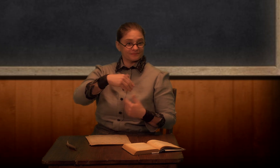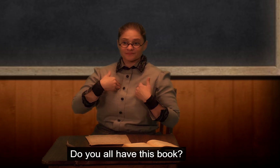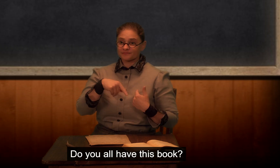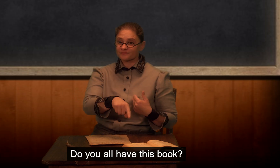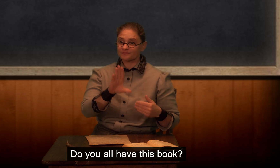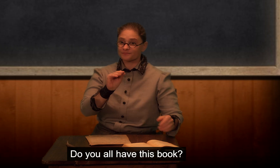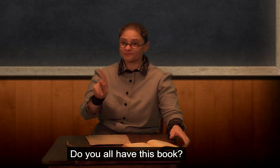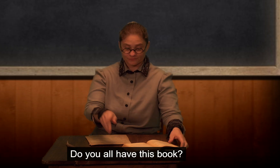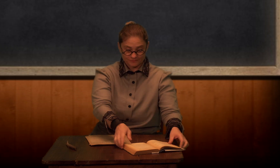you all have this book?